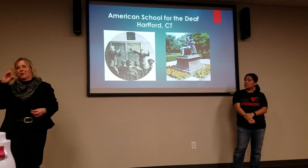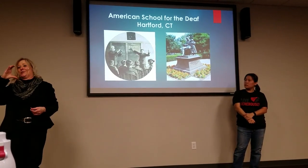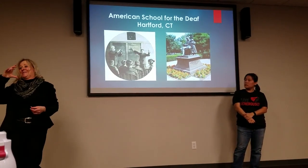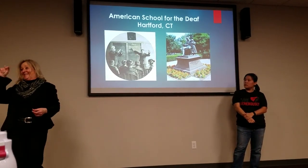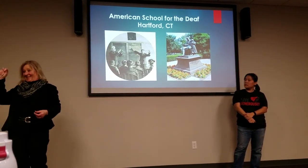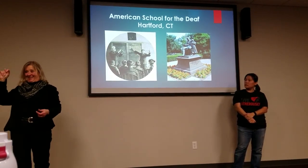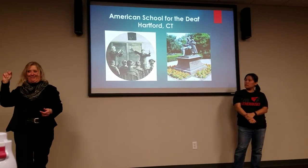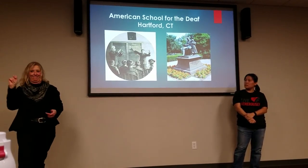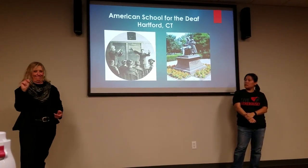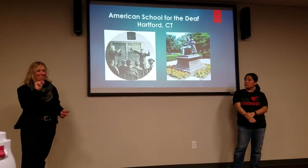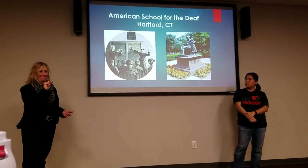Hartford, Connecticut.